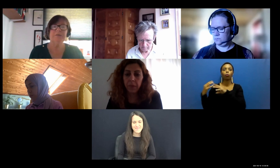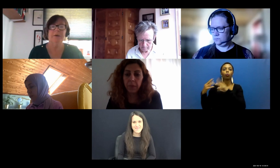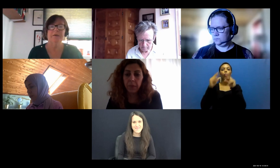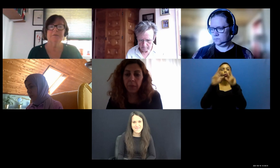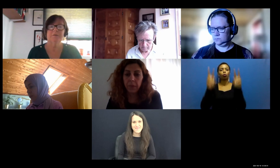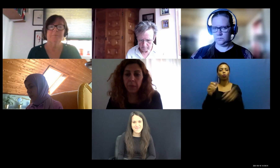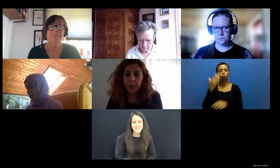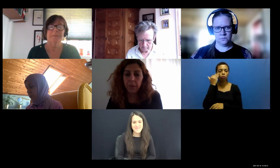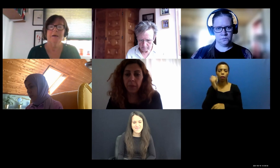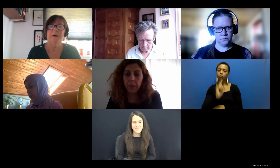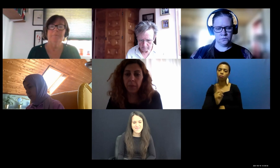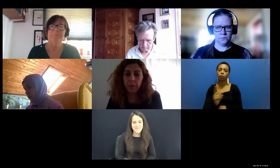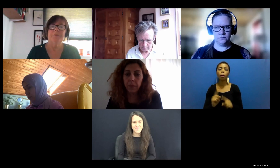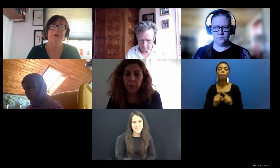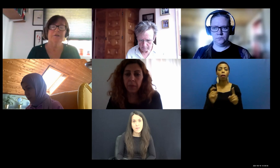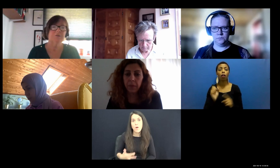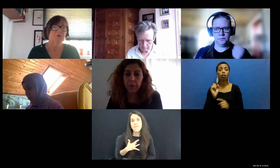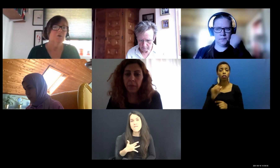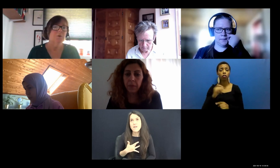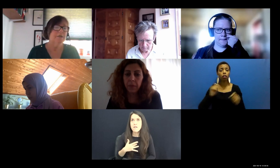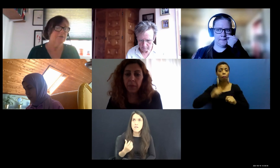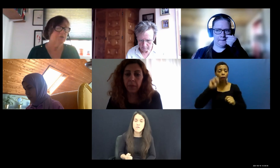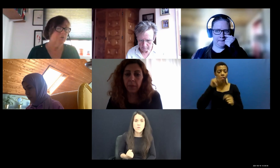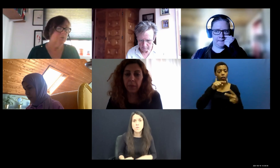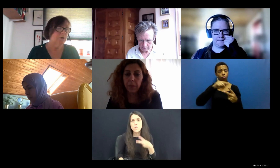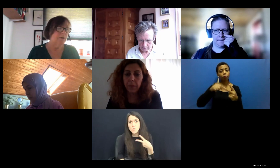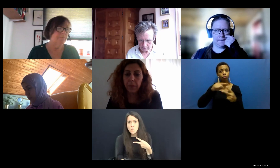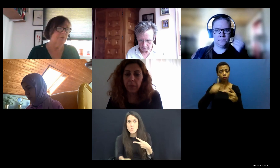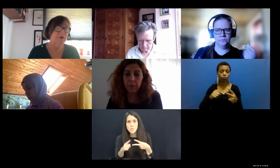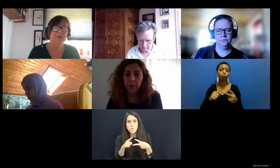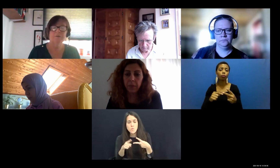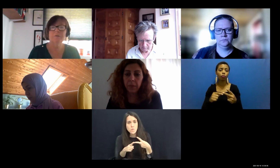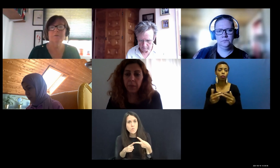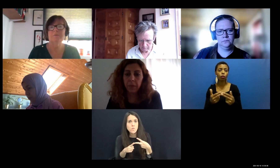two aspects that we need to